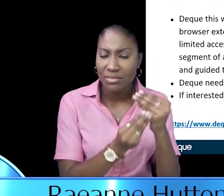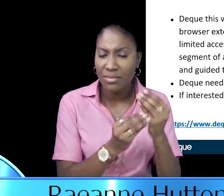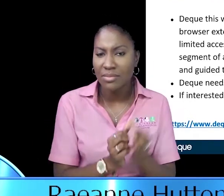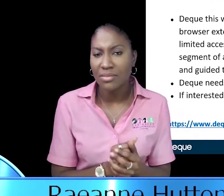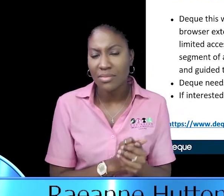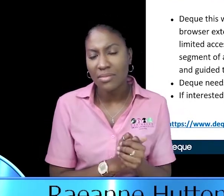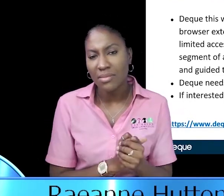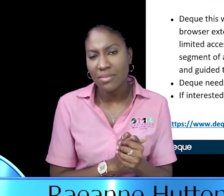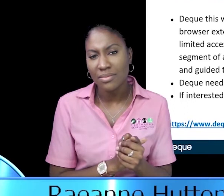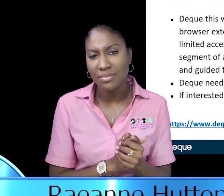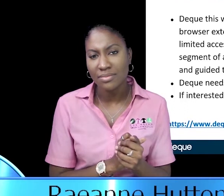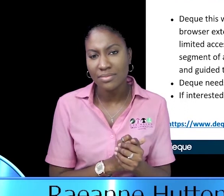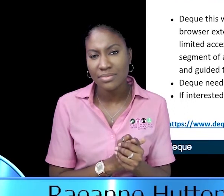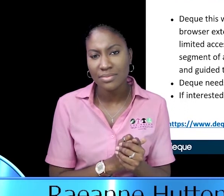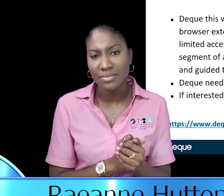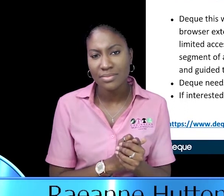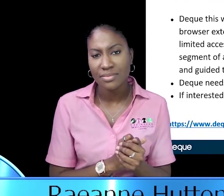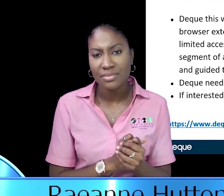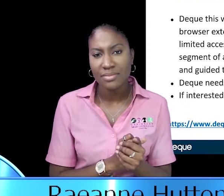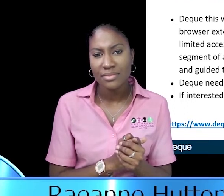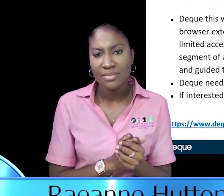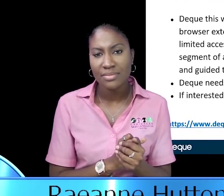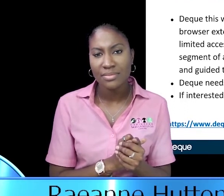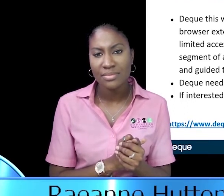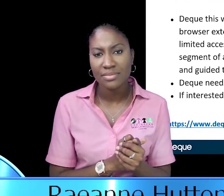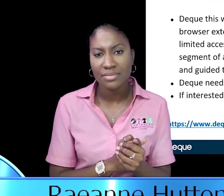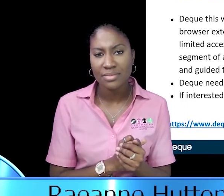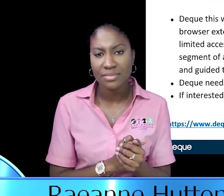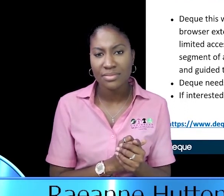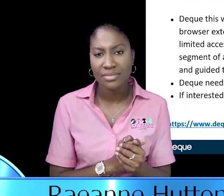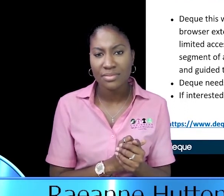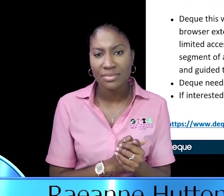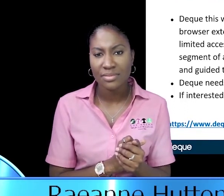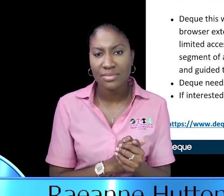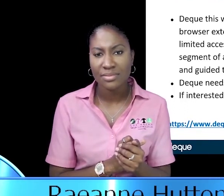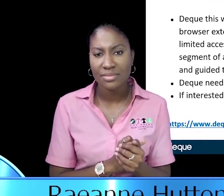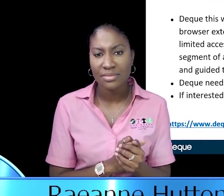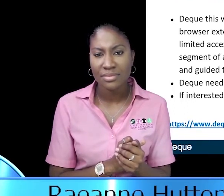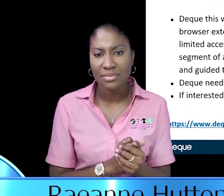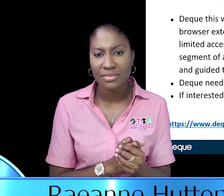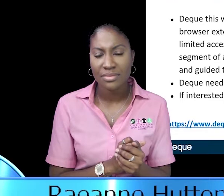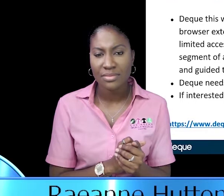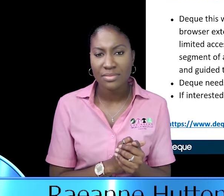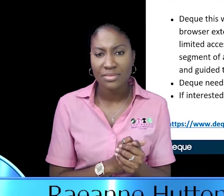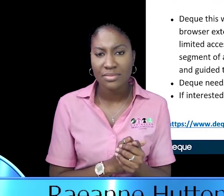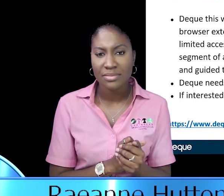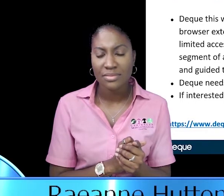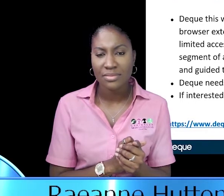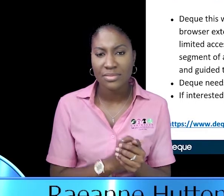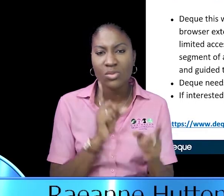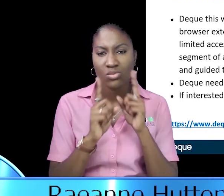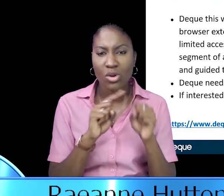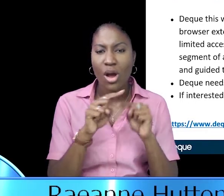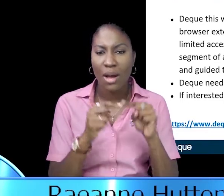is combines all those three things, and Deque is interested in people's feedback. Slide 27. Questions. Slide